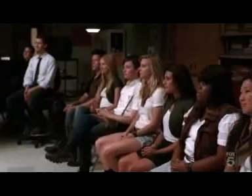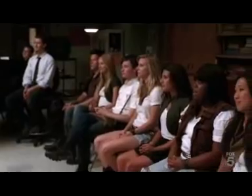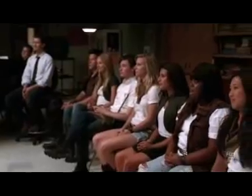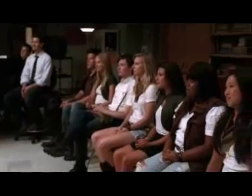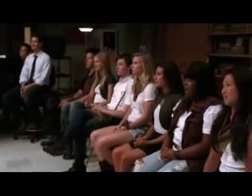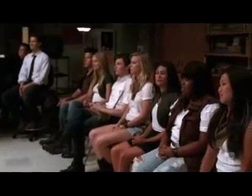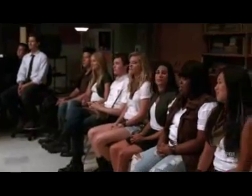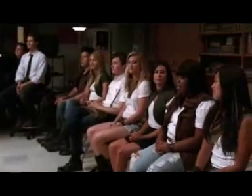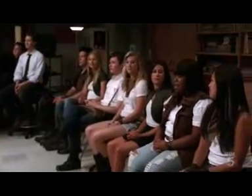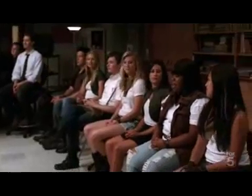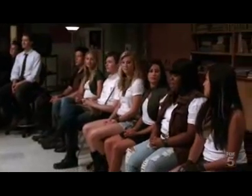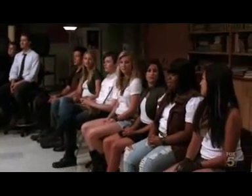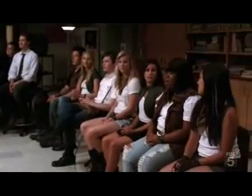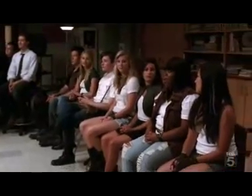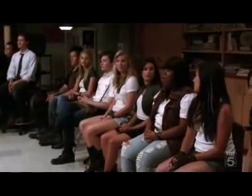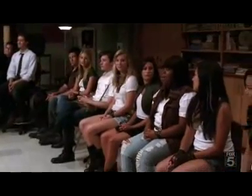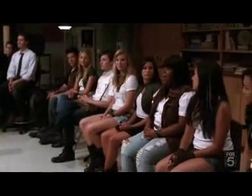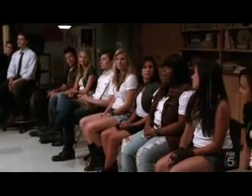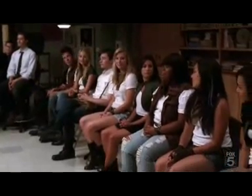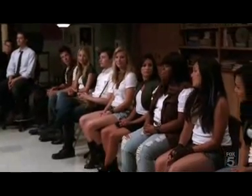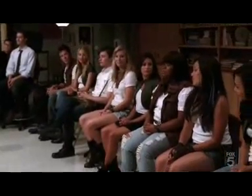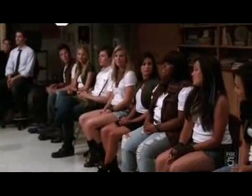Imagine there's no country